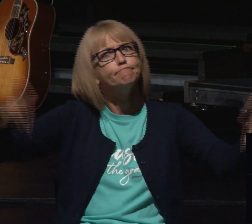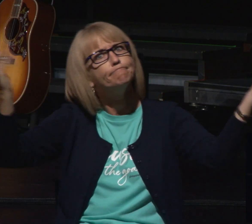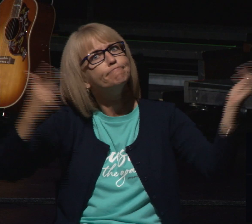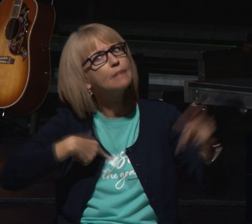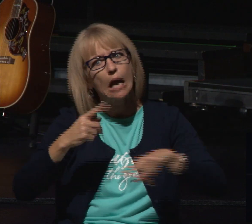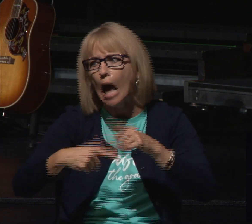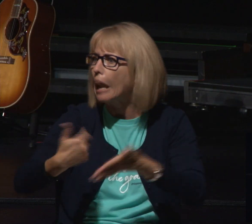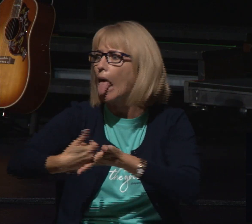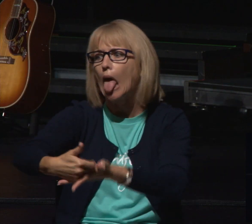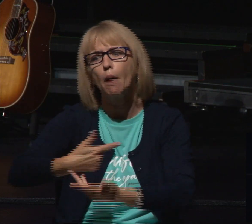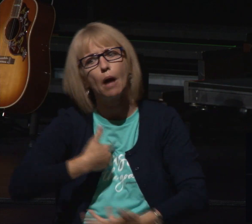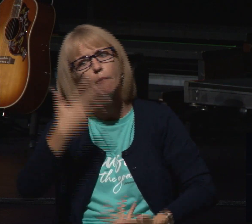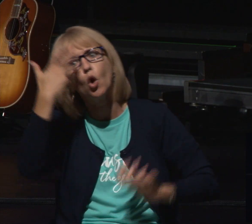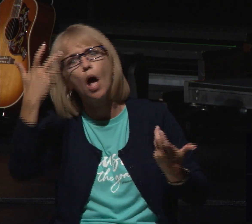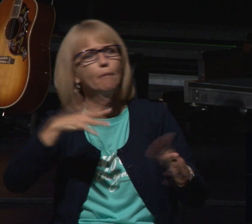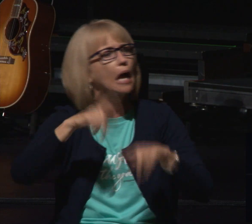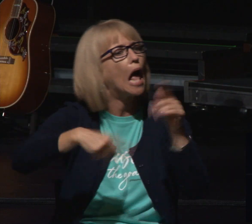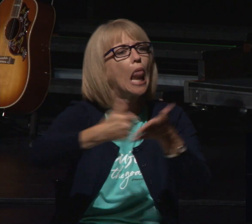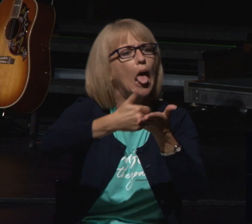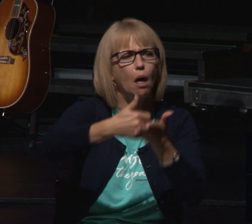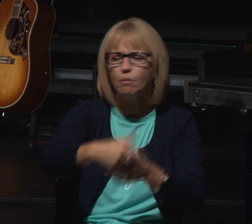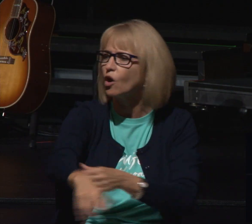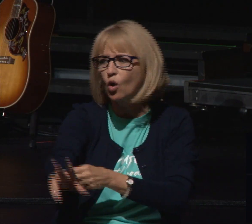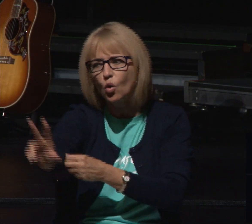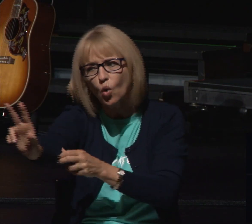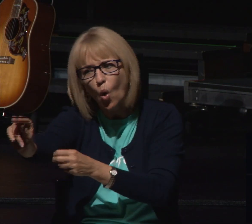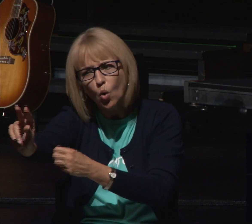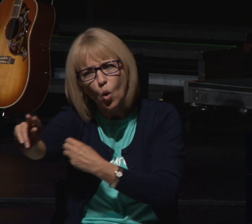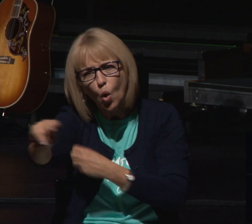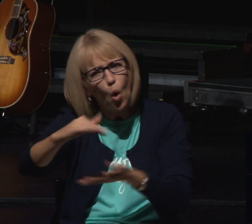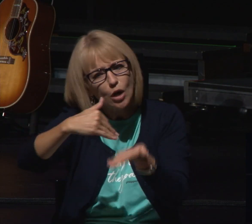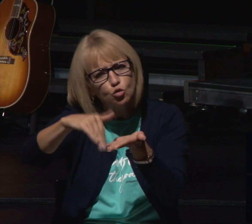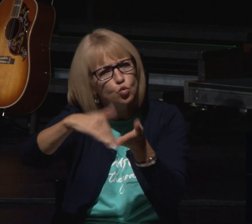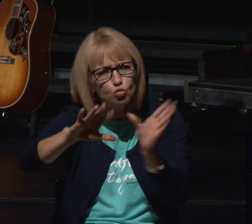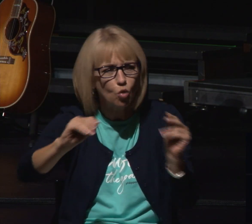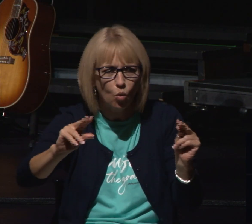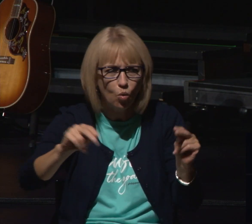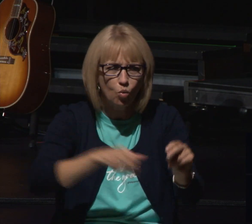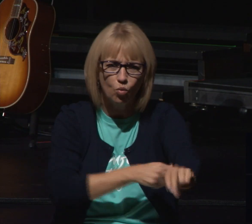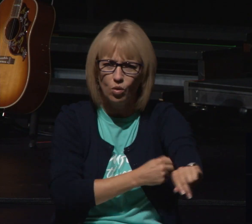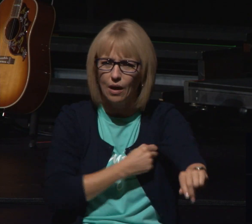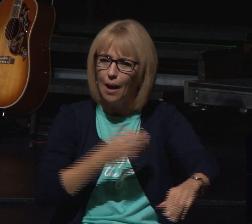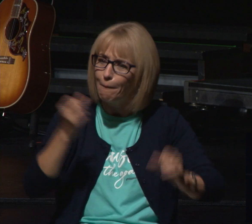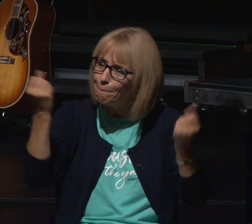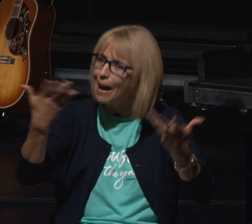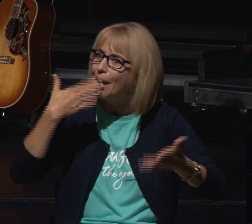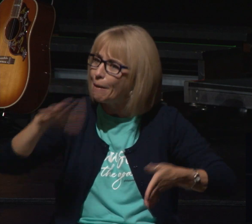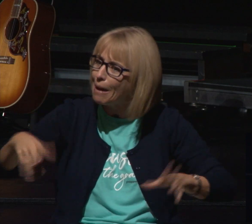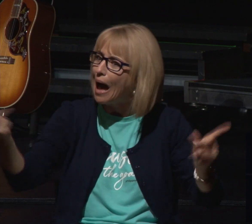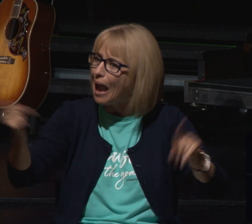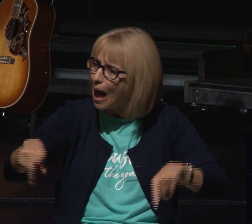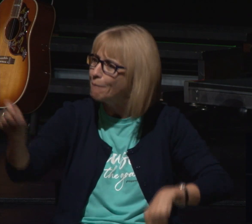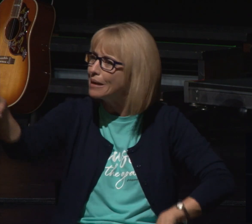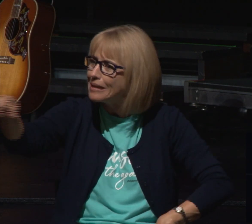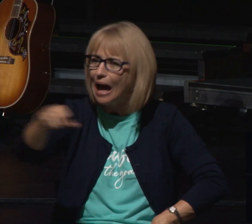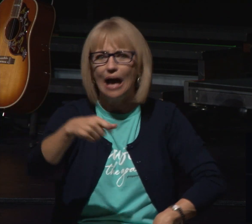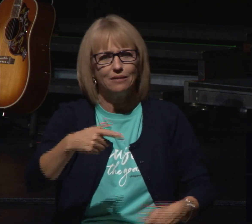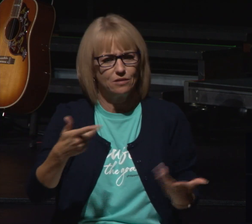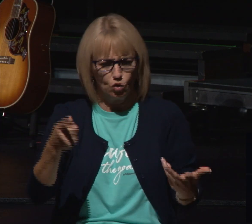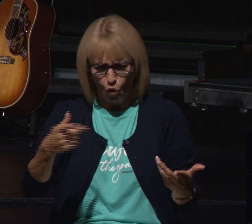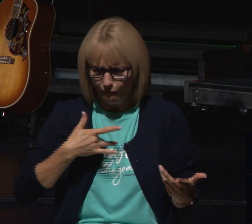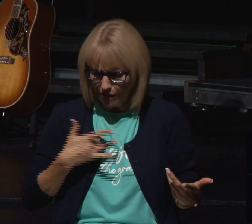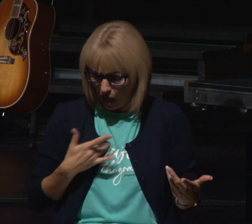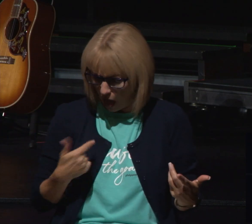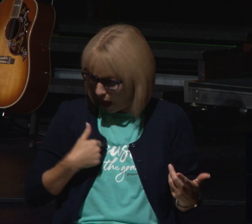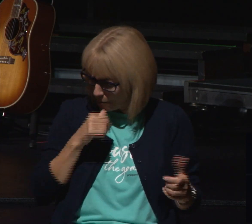to us in the past many bad things have happened and it leaves you feeling really obscure it leaves you just feeling unimportant it